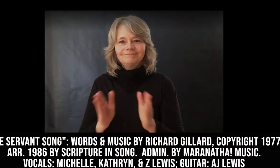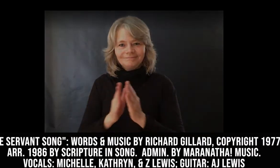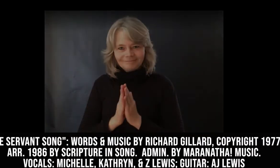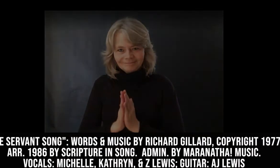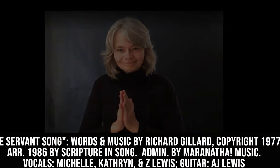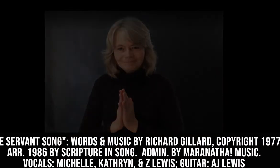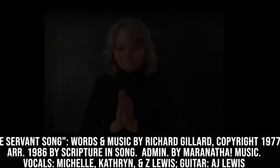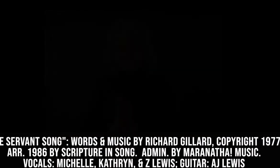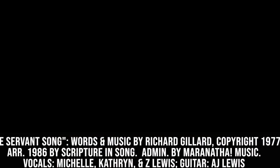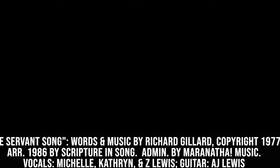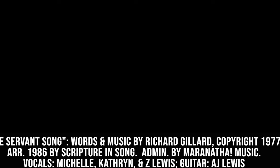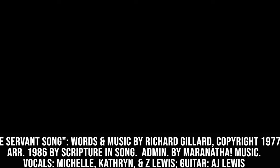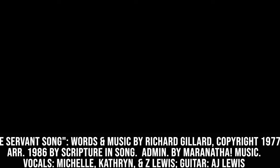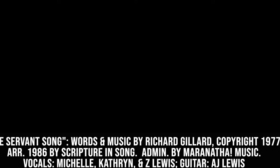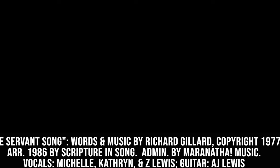servant